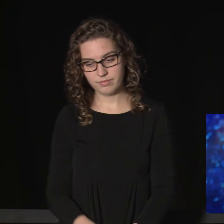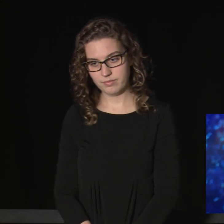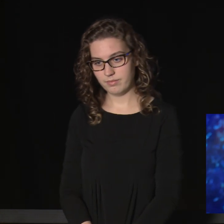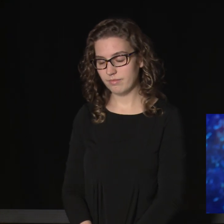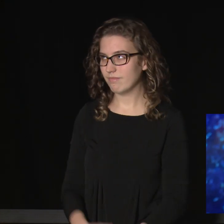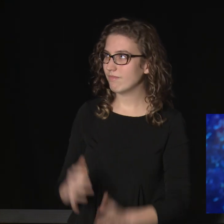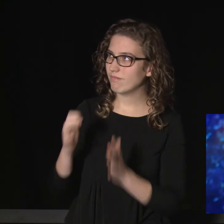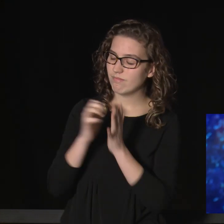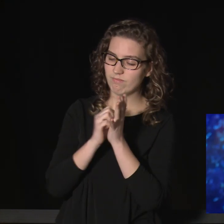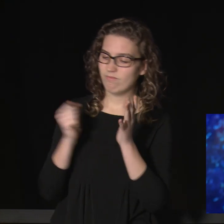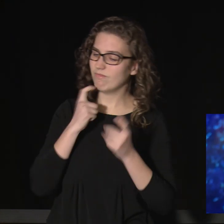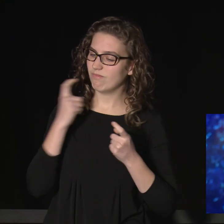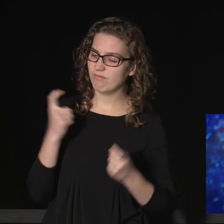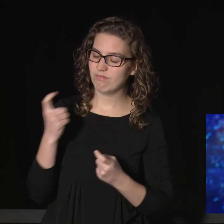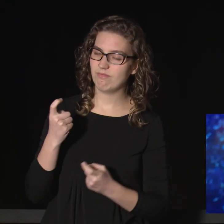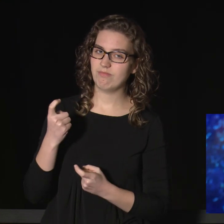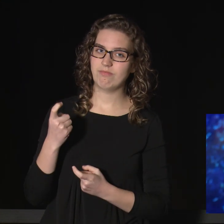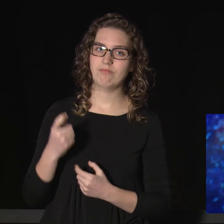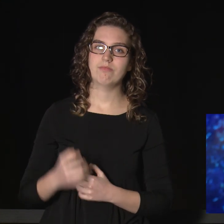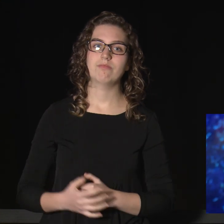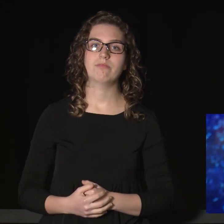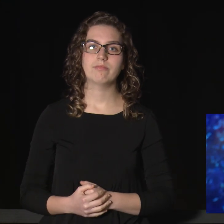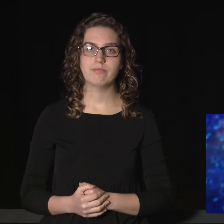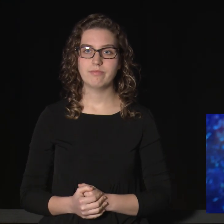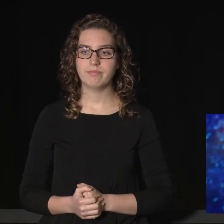Take it out of me.